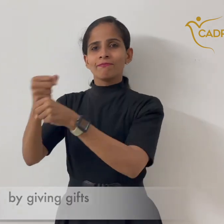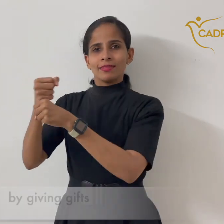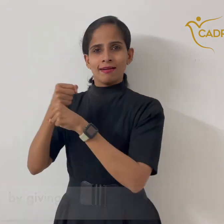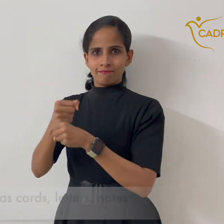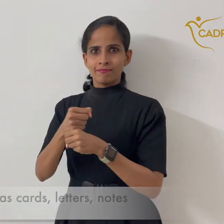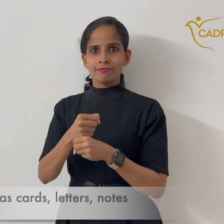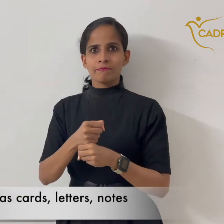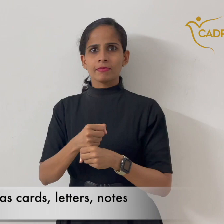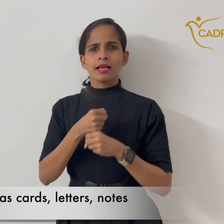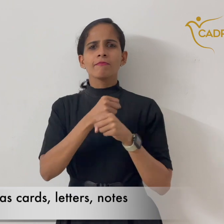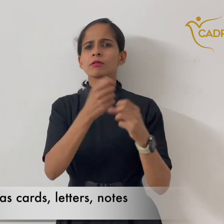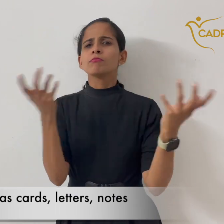such as